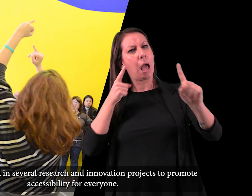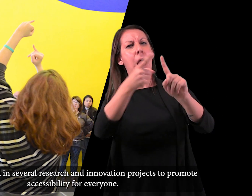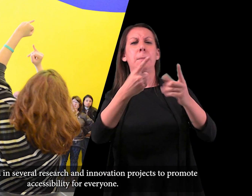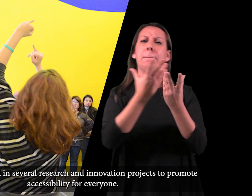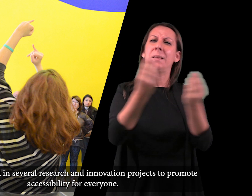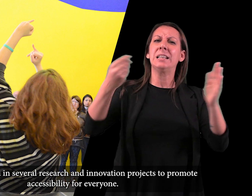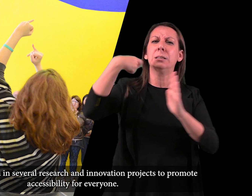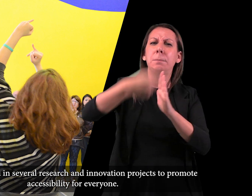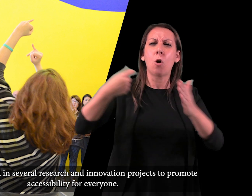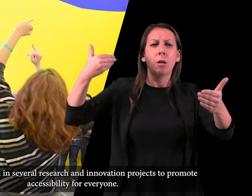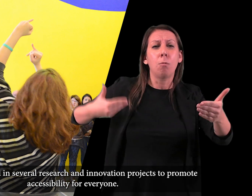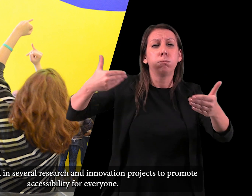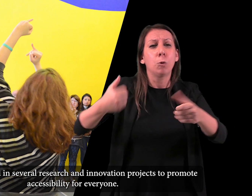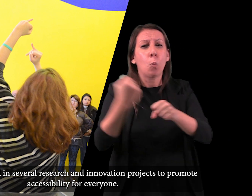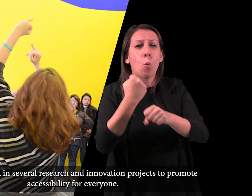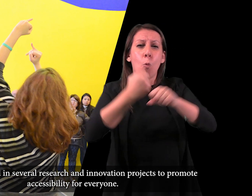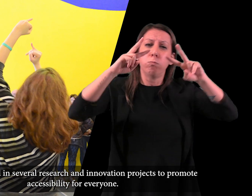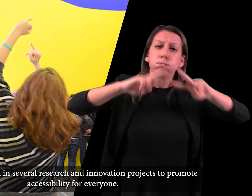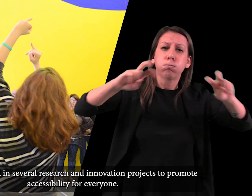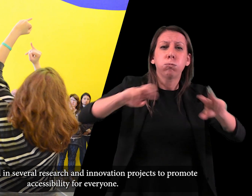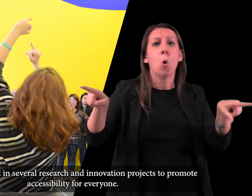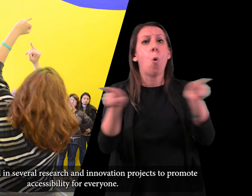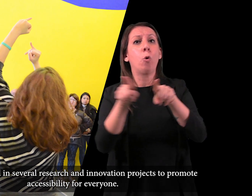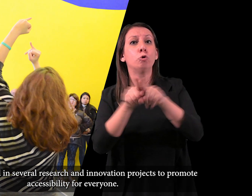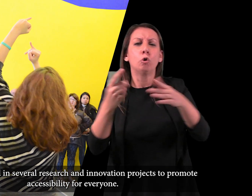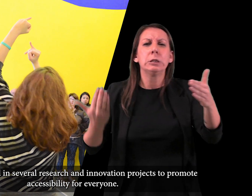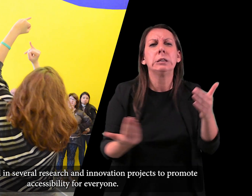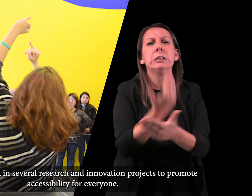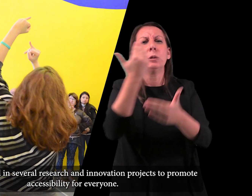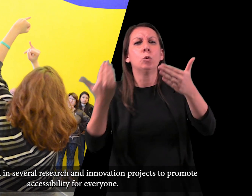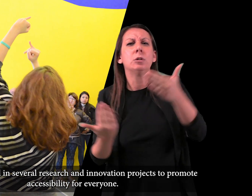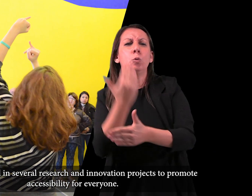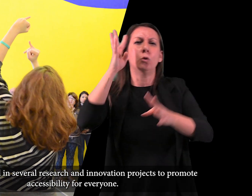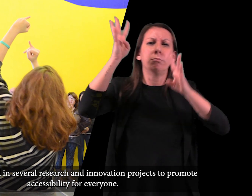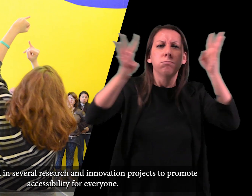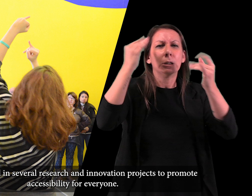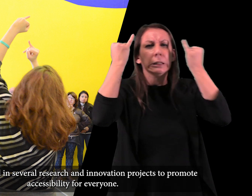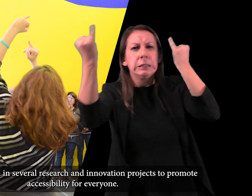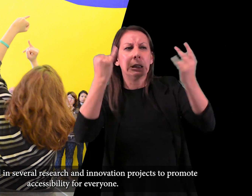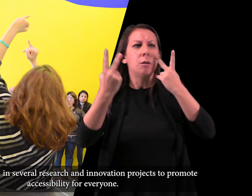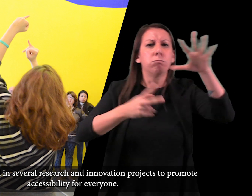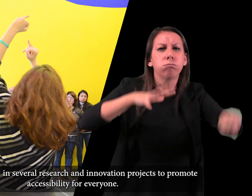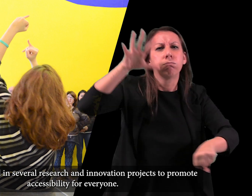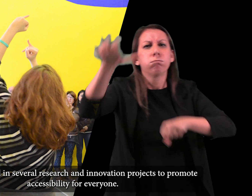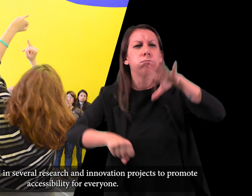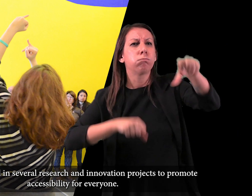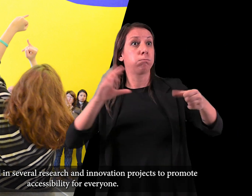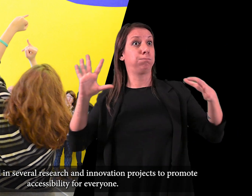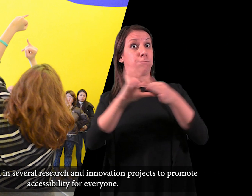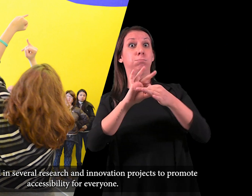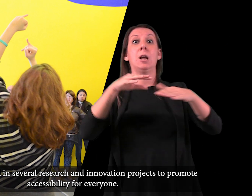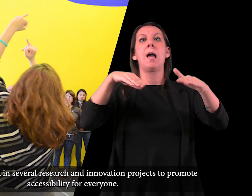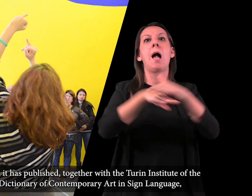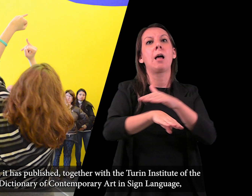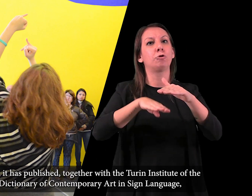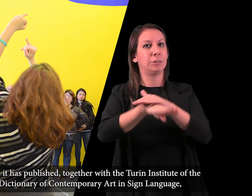and is engaged in several research and innovation projects to promote accessibility for